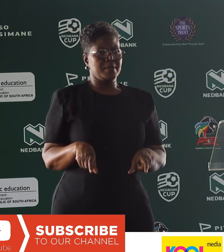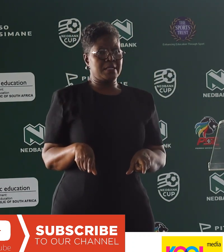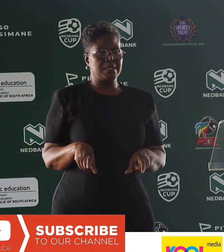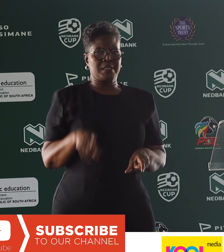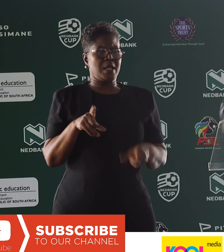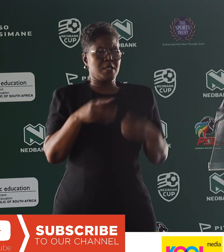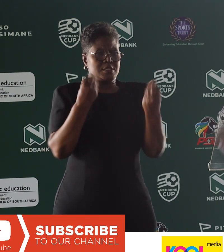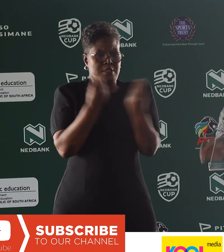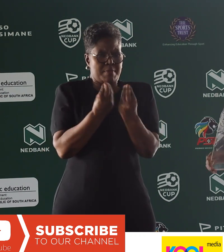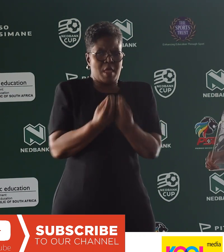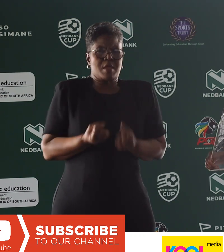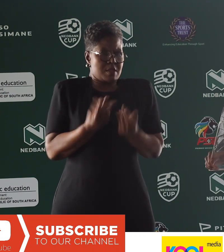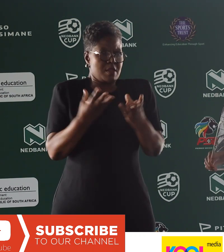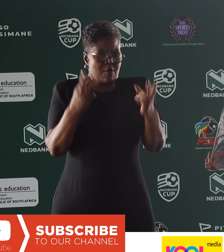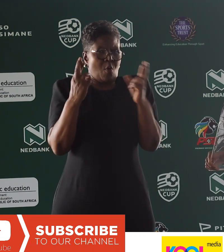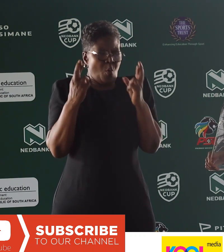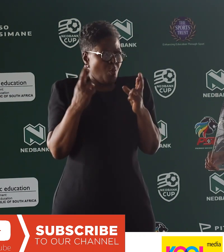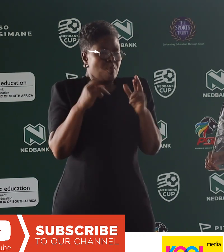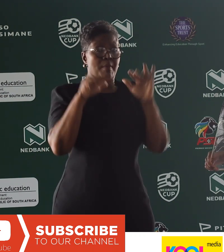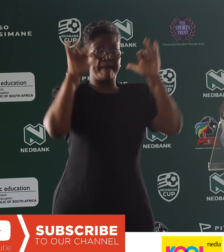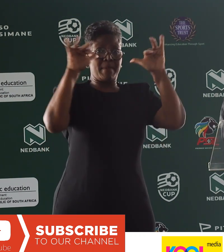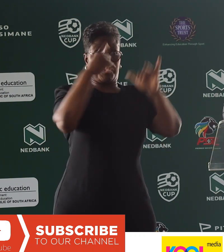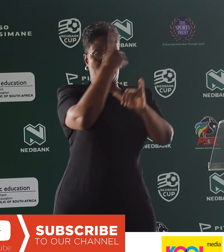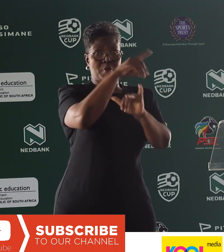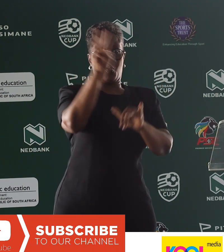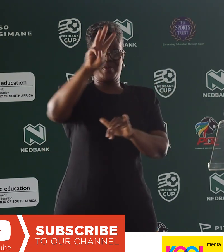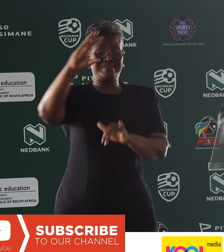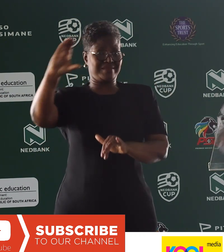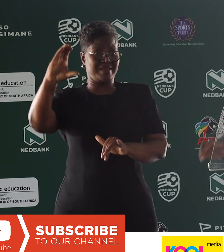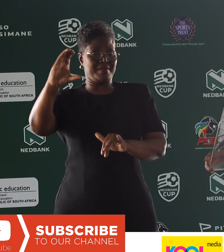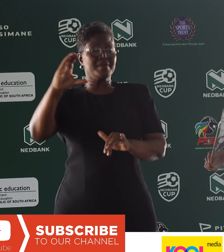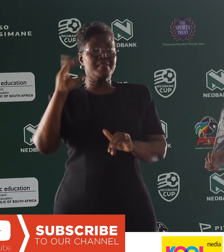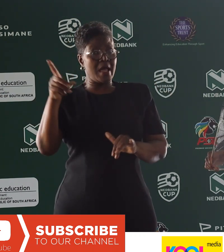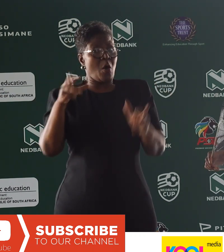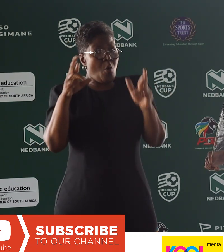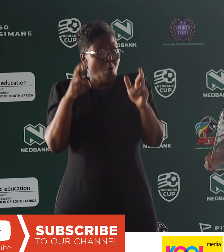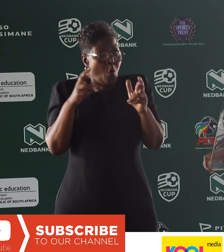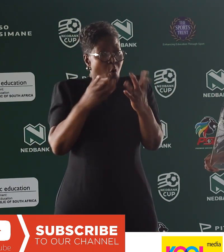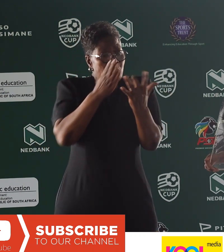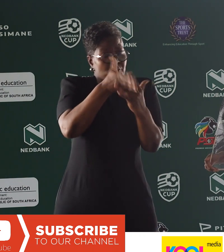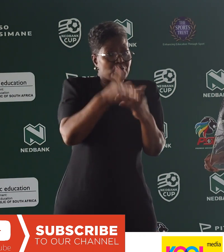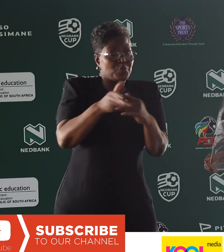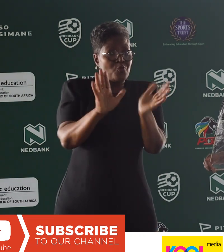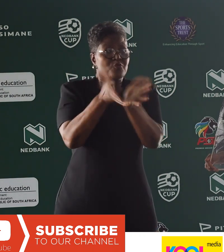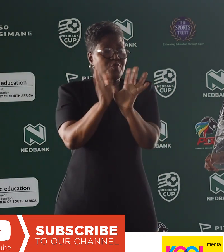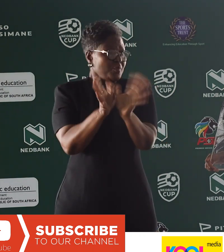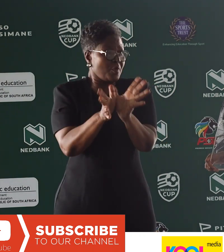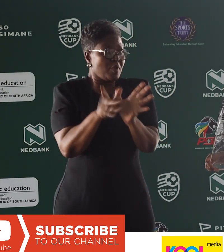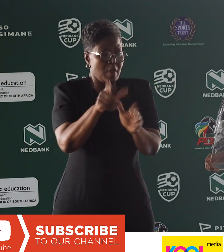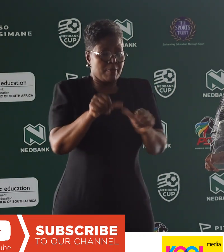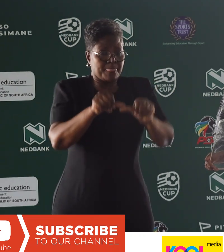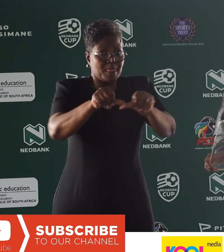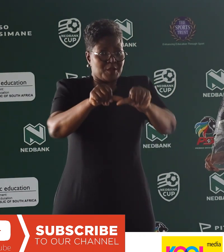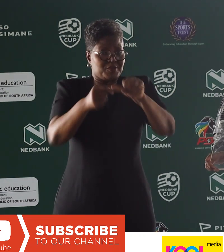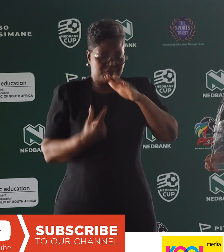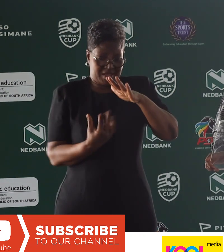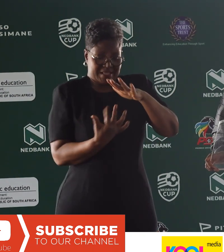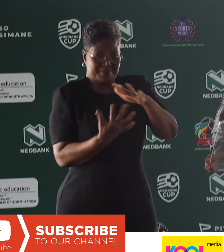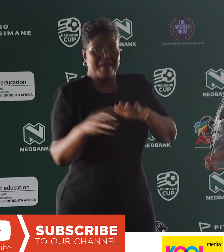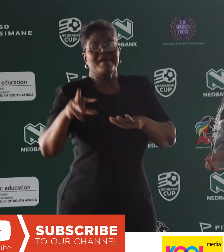something is giving hope to the people of Western Cape. And that hope is through football. We must continue to inspire others, which is why I'm